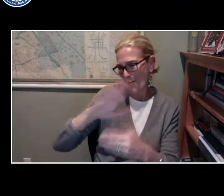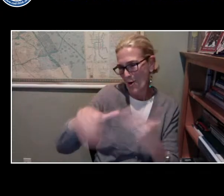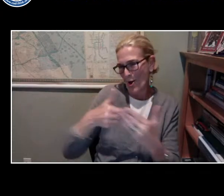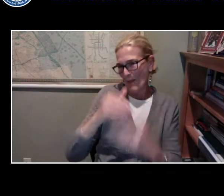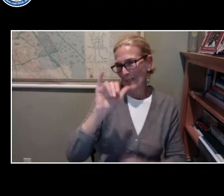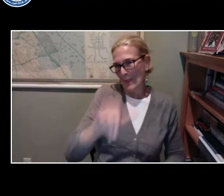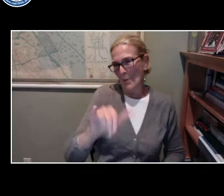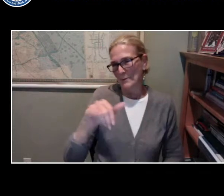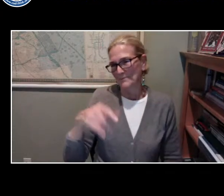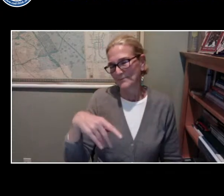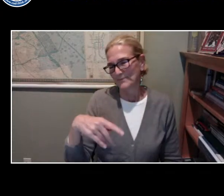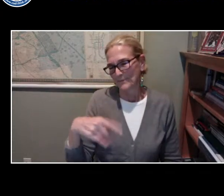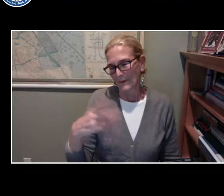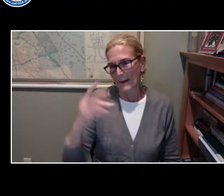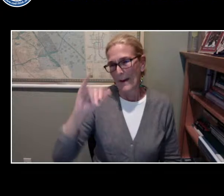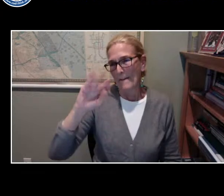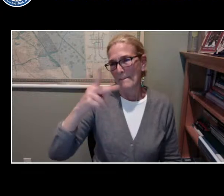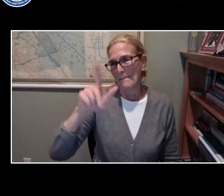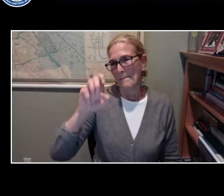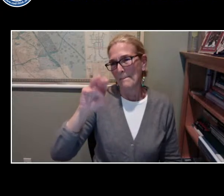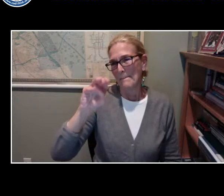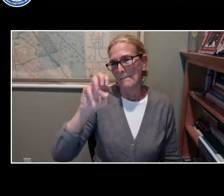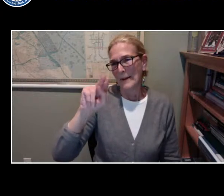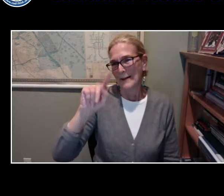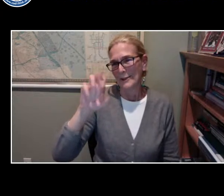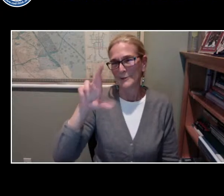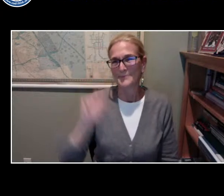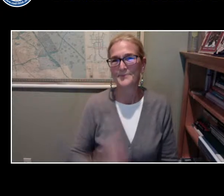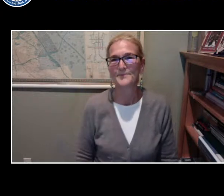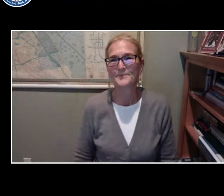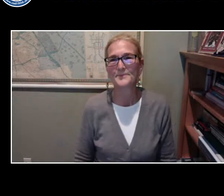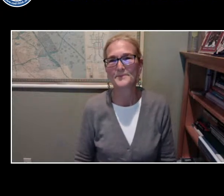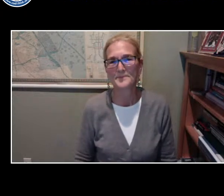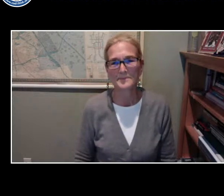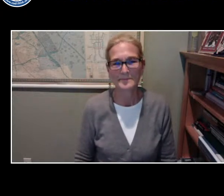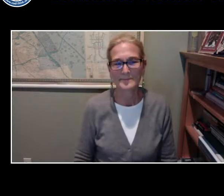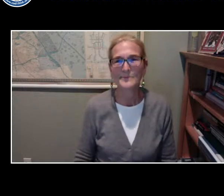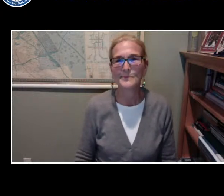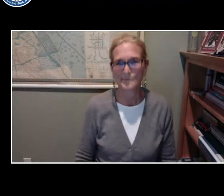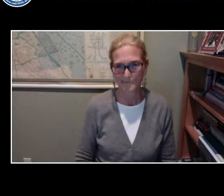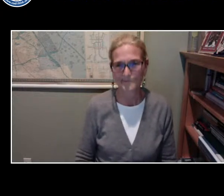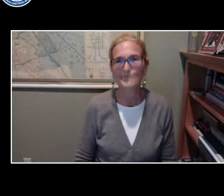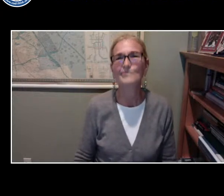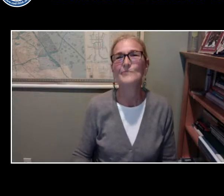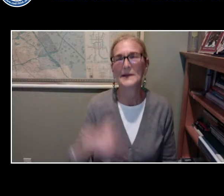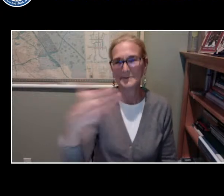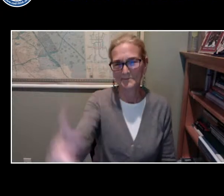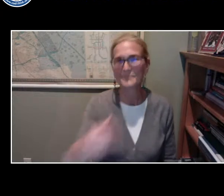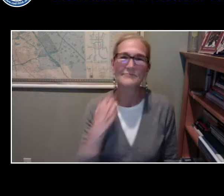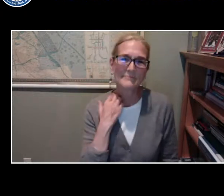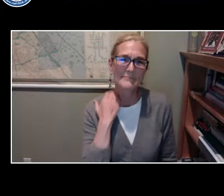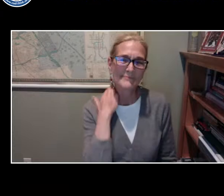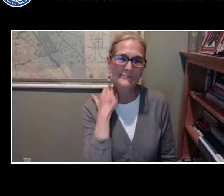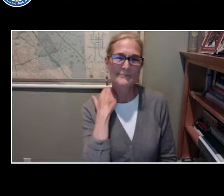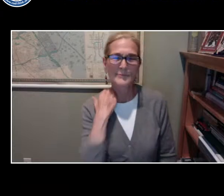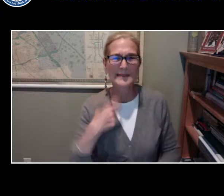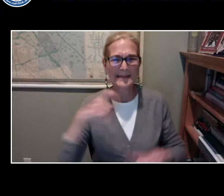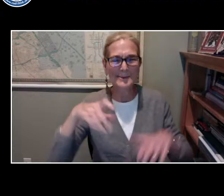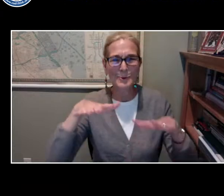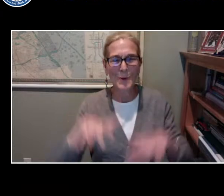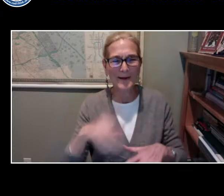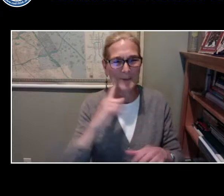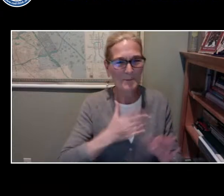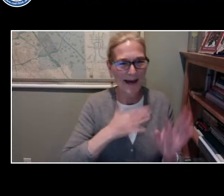also words that are mentioned more often than language in all of the word frequency counts in the implementer organizations.